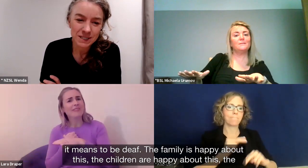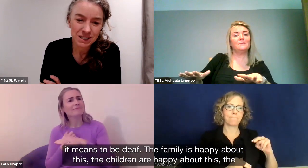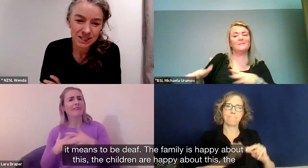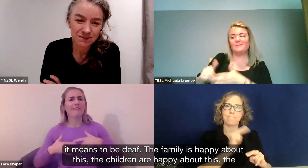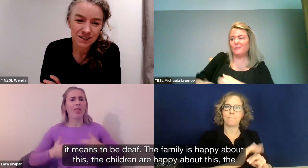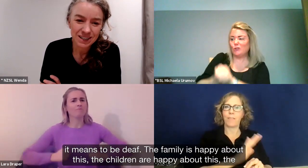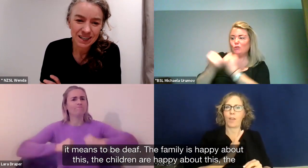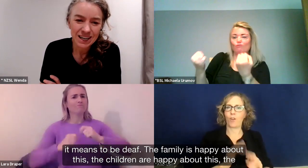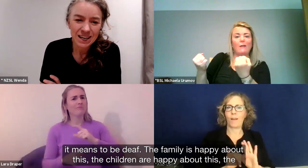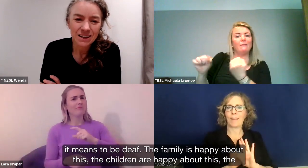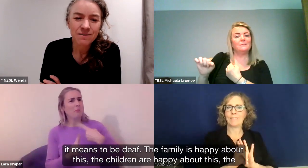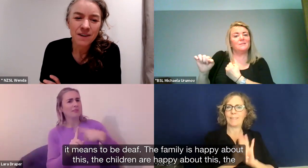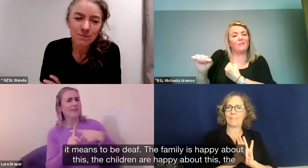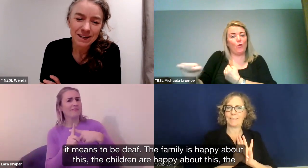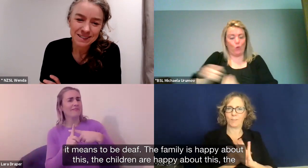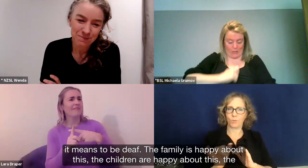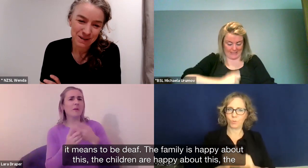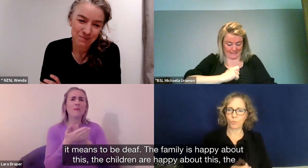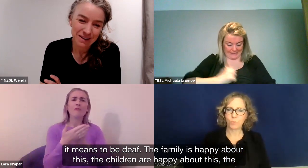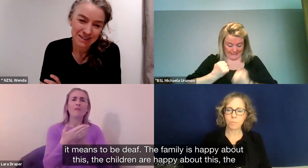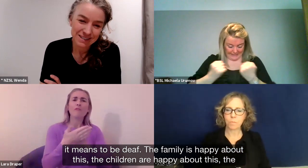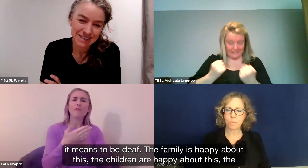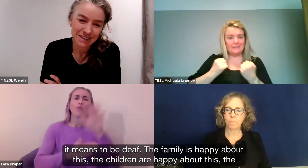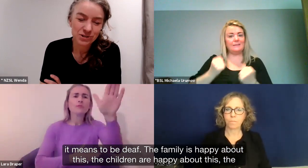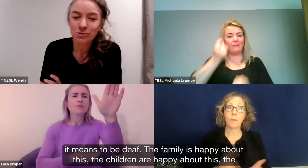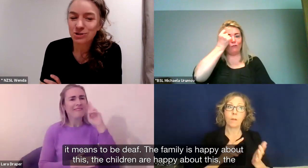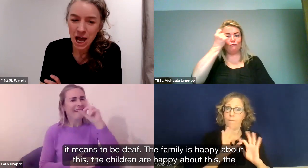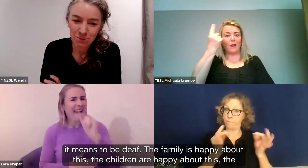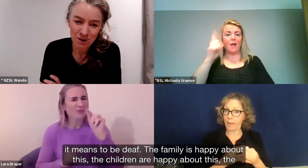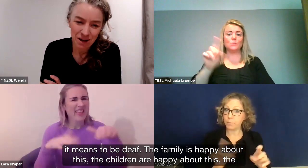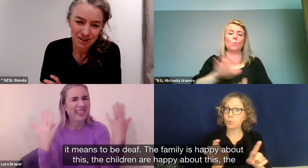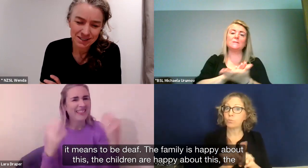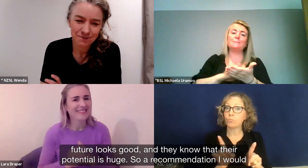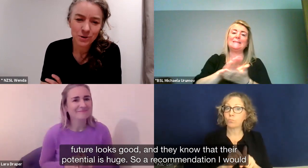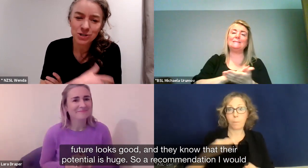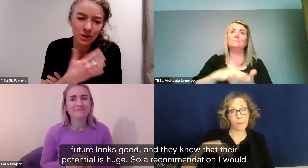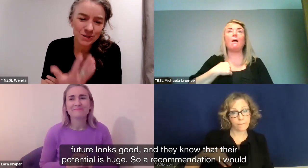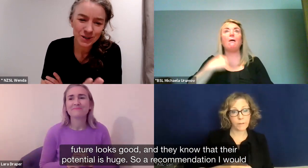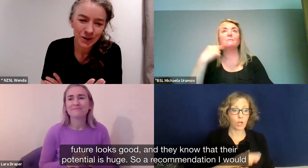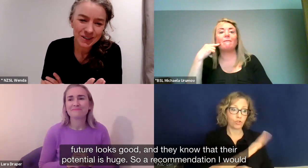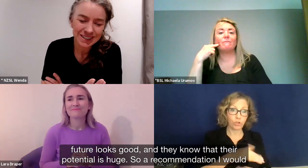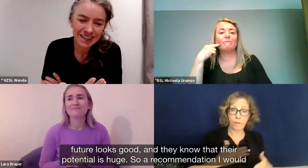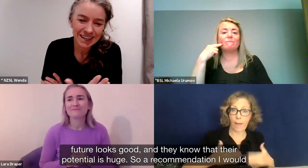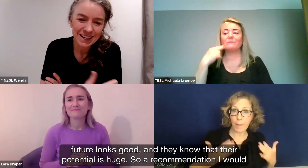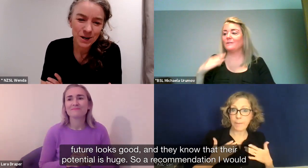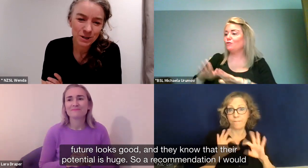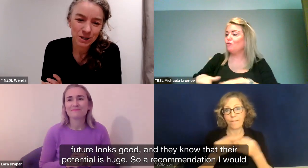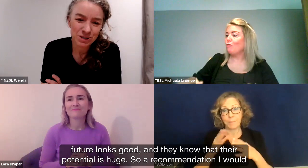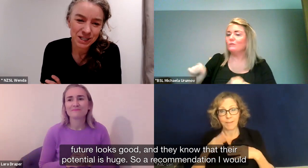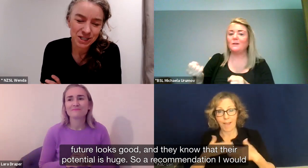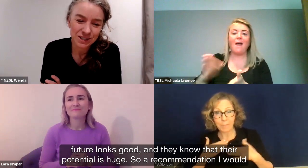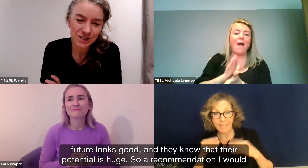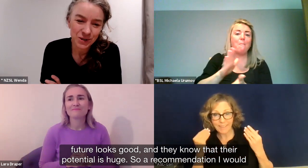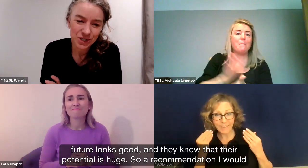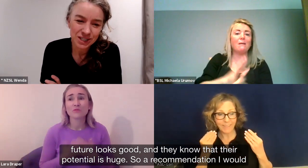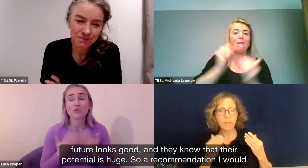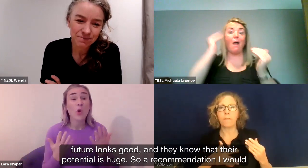what it means to be deaf. The family is happy about this. The children are happy about this. The future looks good. And they know that their